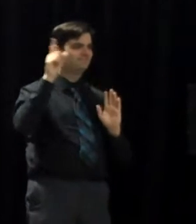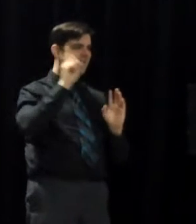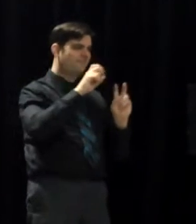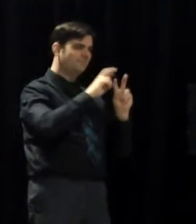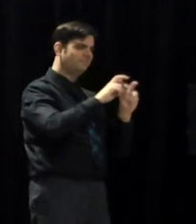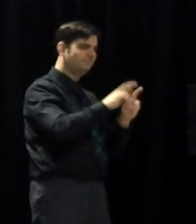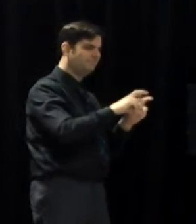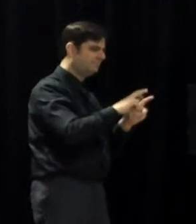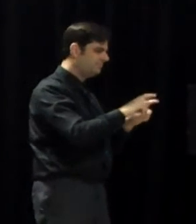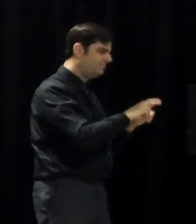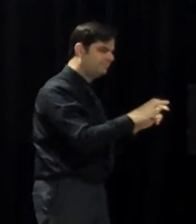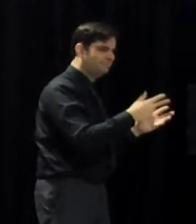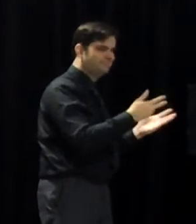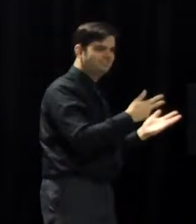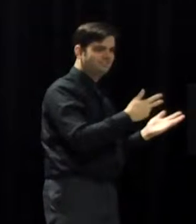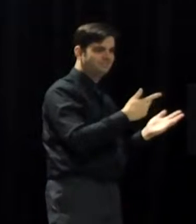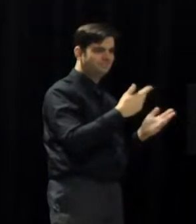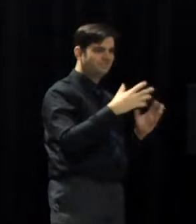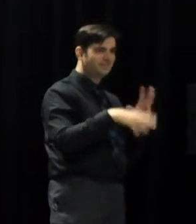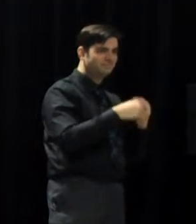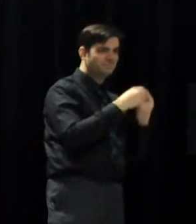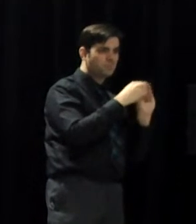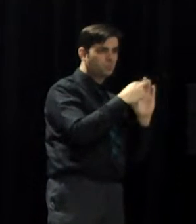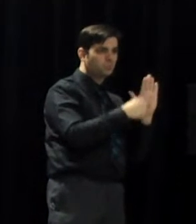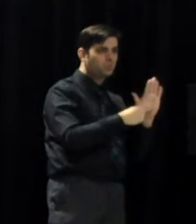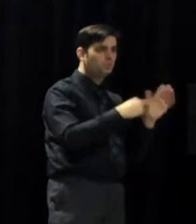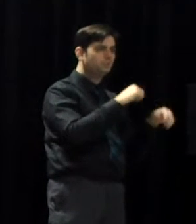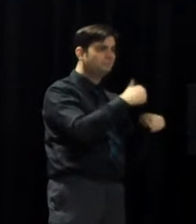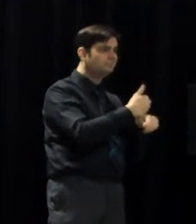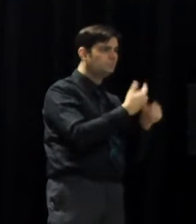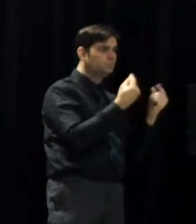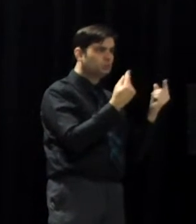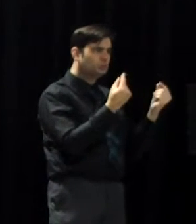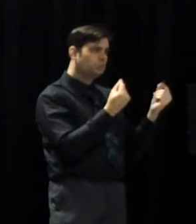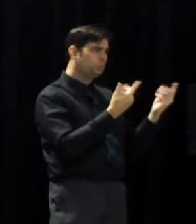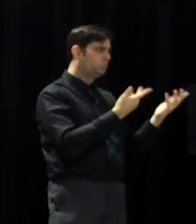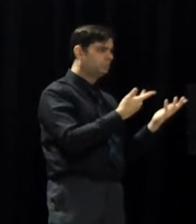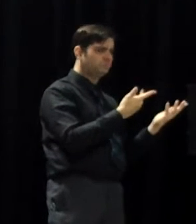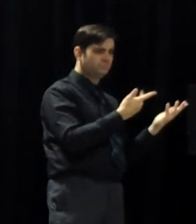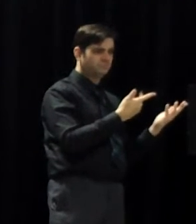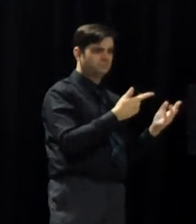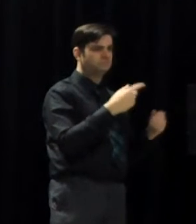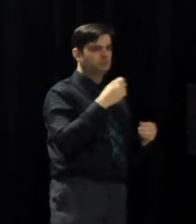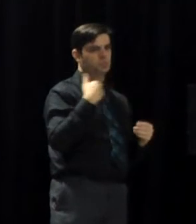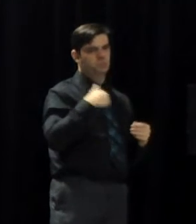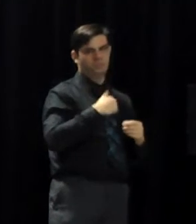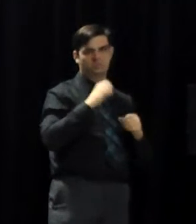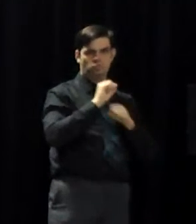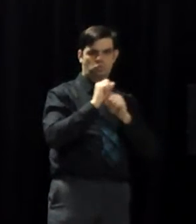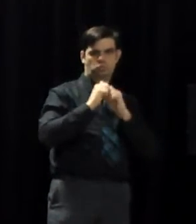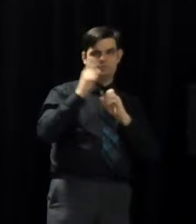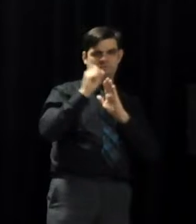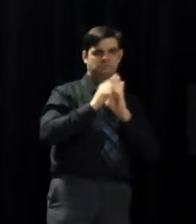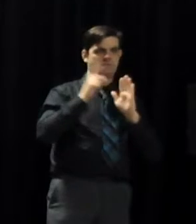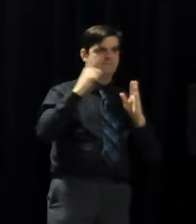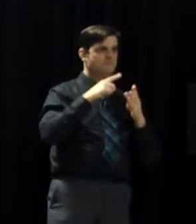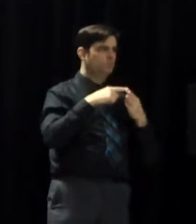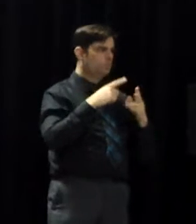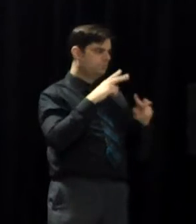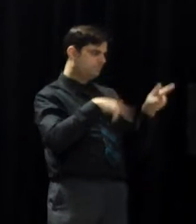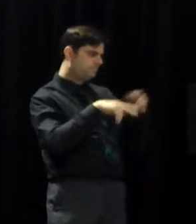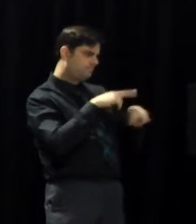what we're looking for at monitoring, making sure not one hospital is becoming